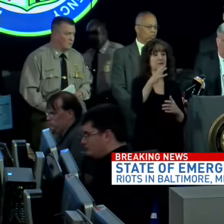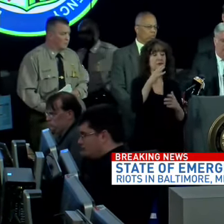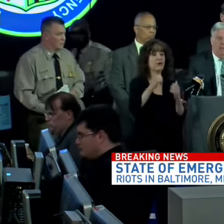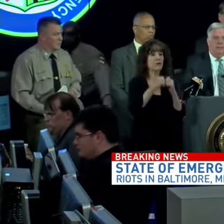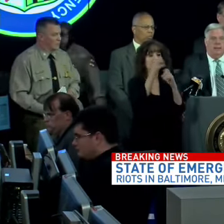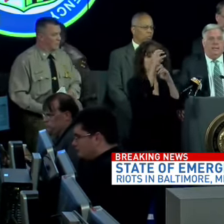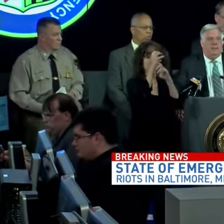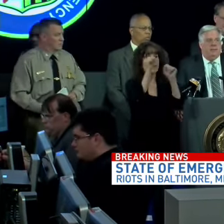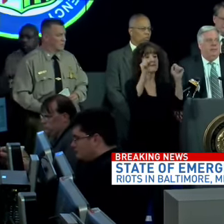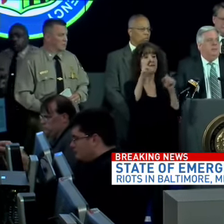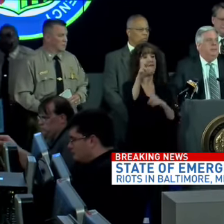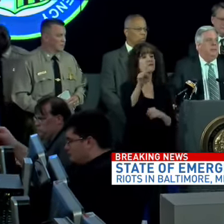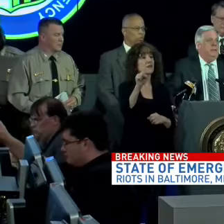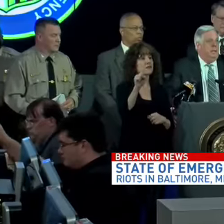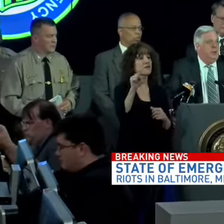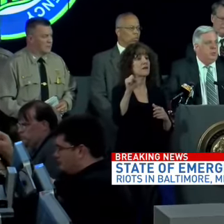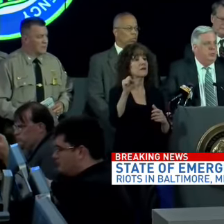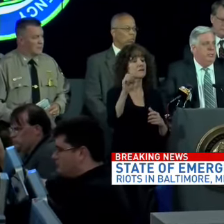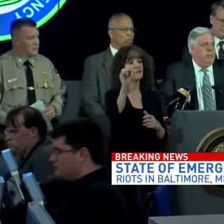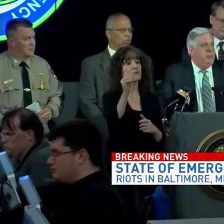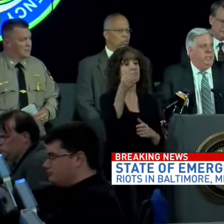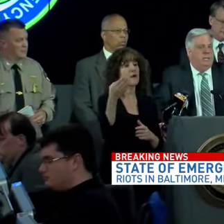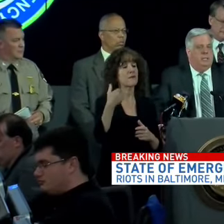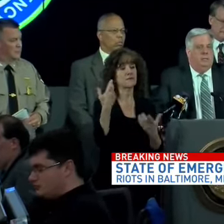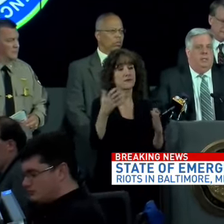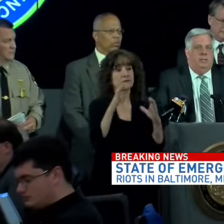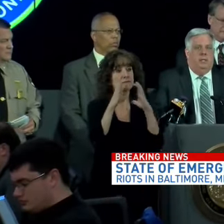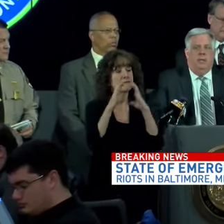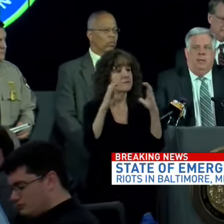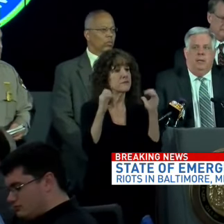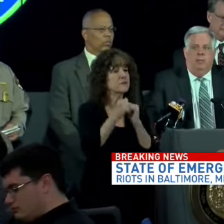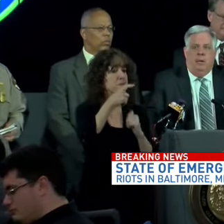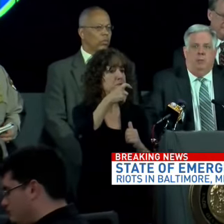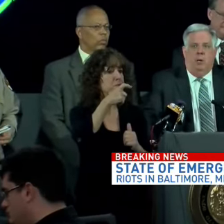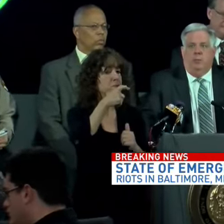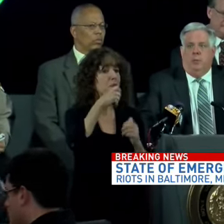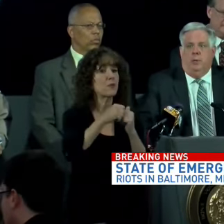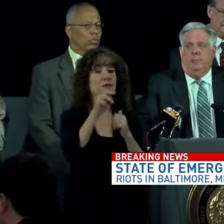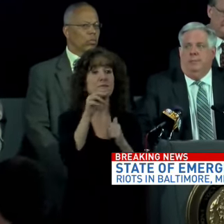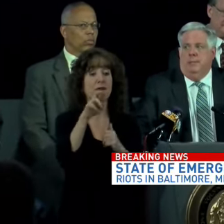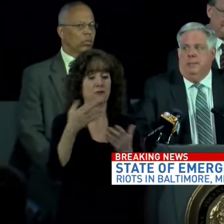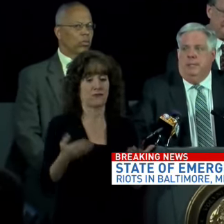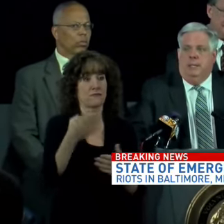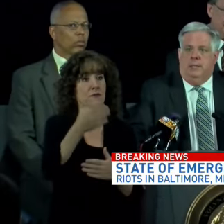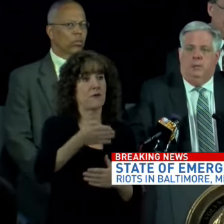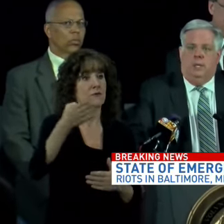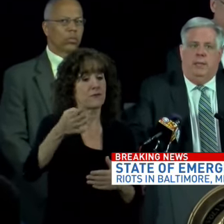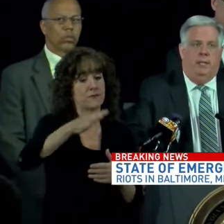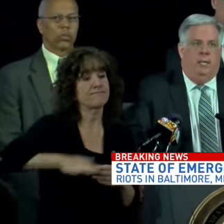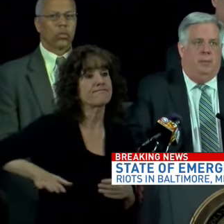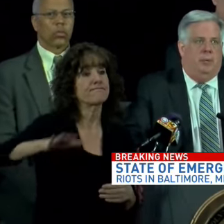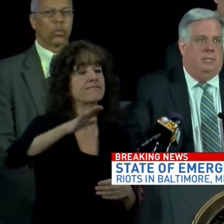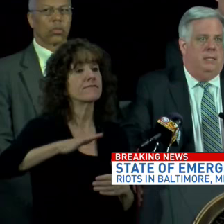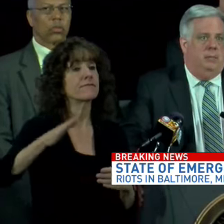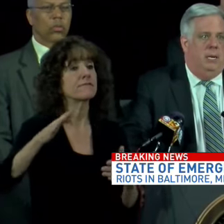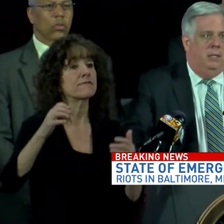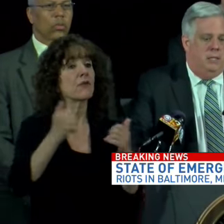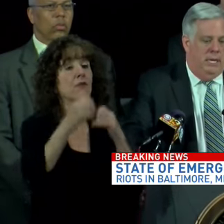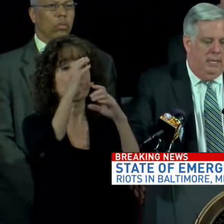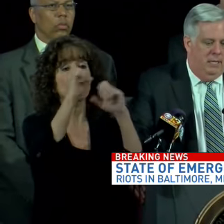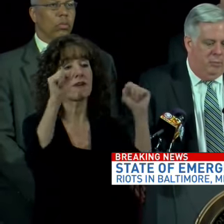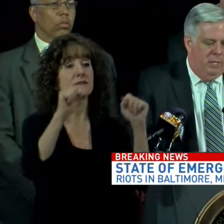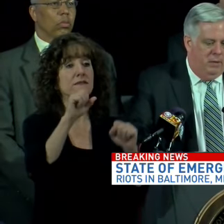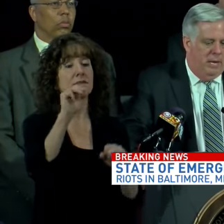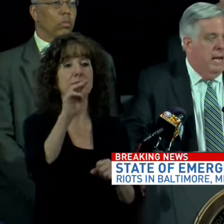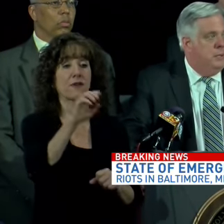today, the governor has requested 10,000 additional law enforcement officers to guard this city. Of that 10,000,